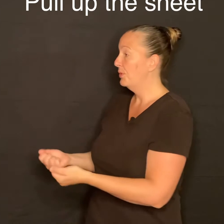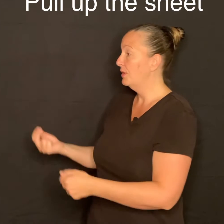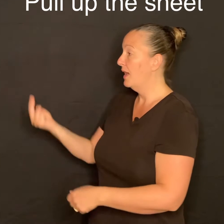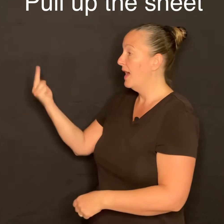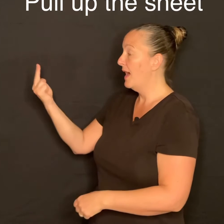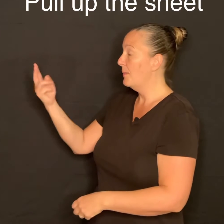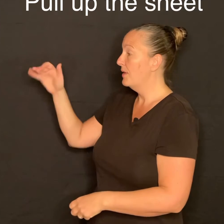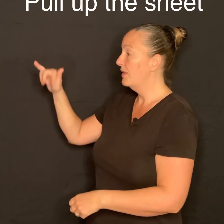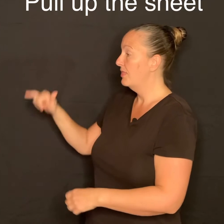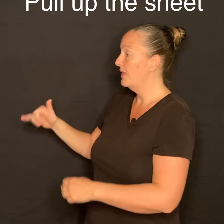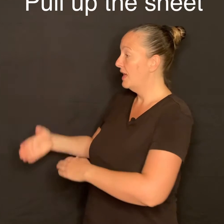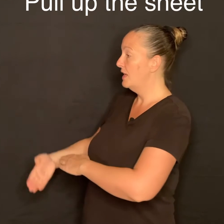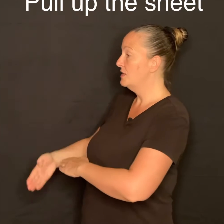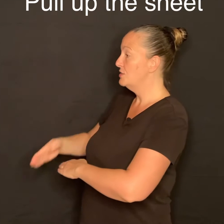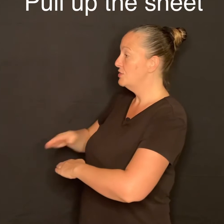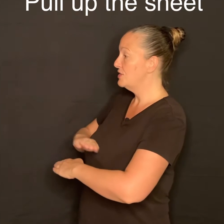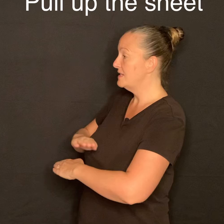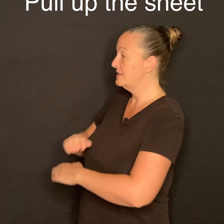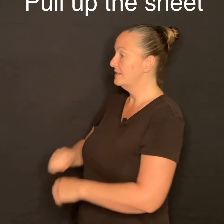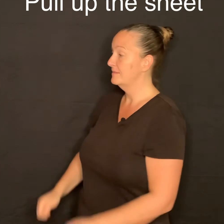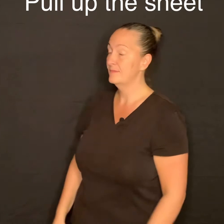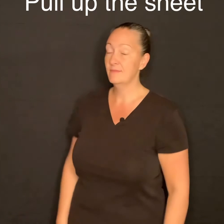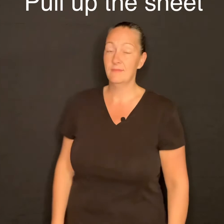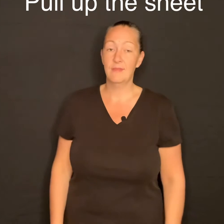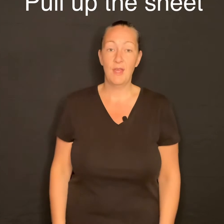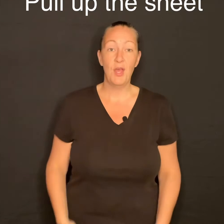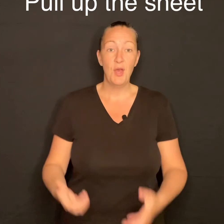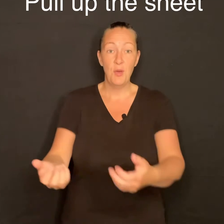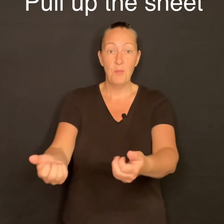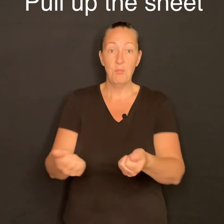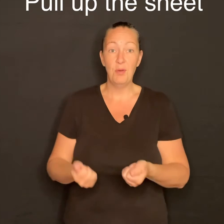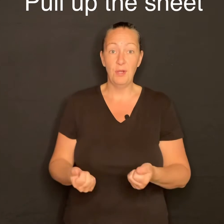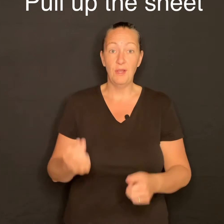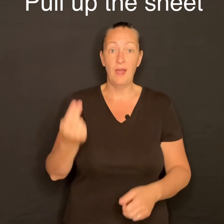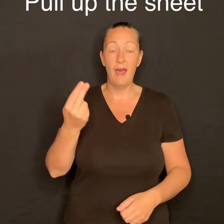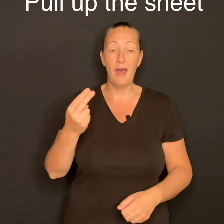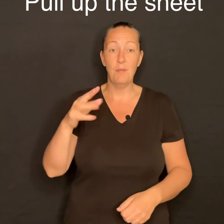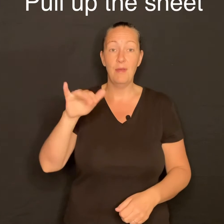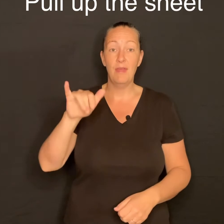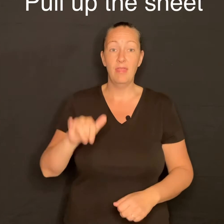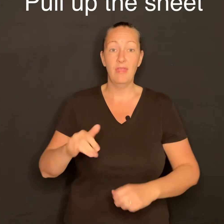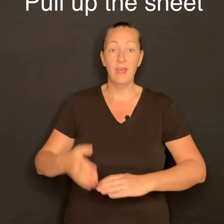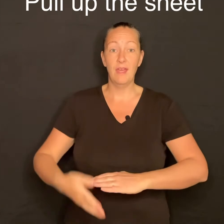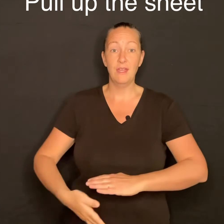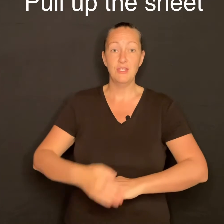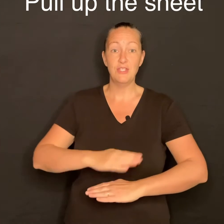Pull up the sheet. Pull up the